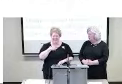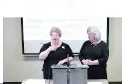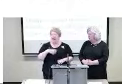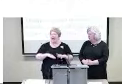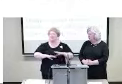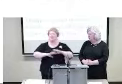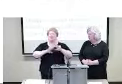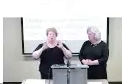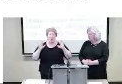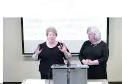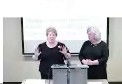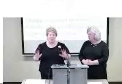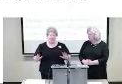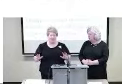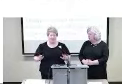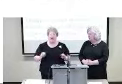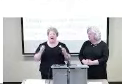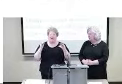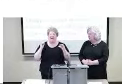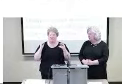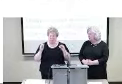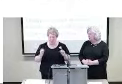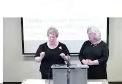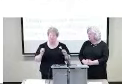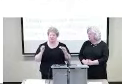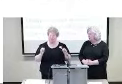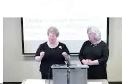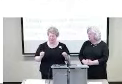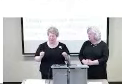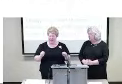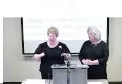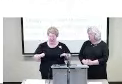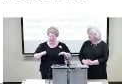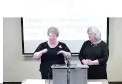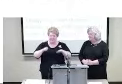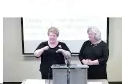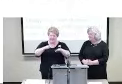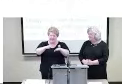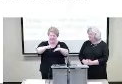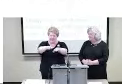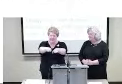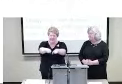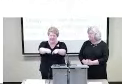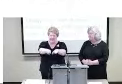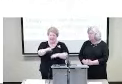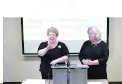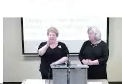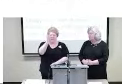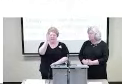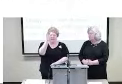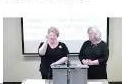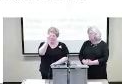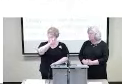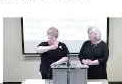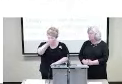and say i am so overwhelmed i have so much to do and i will give them a paper and a pen and